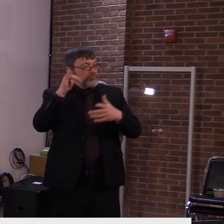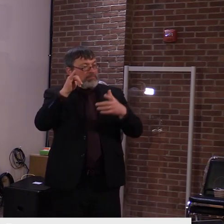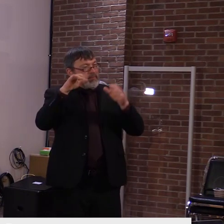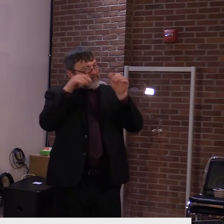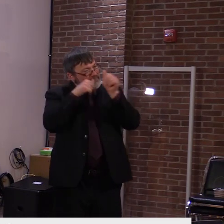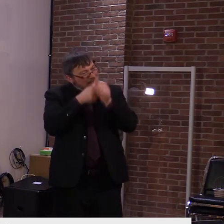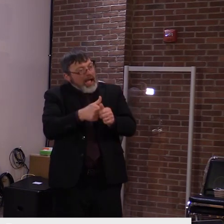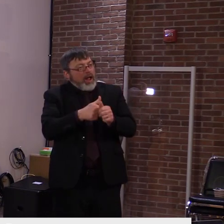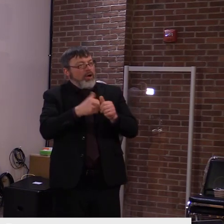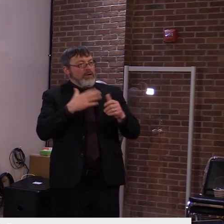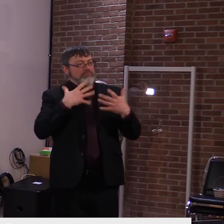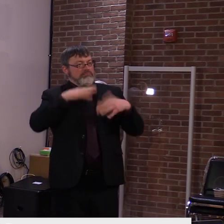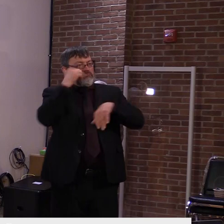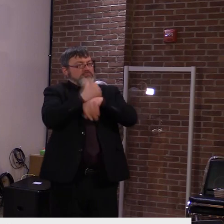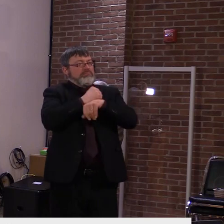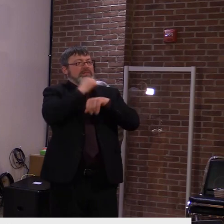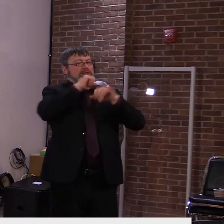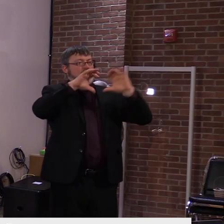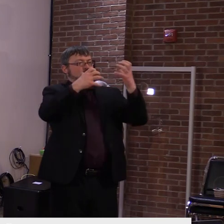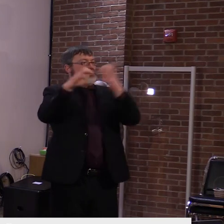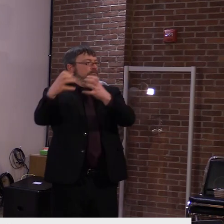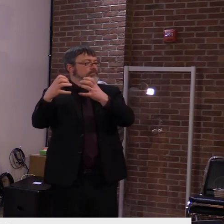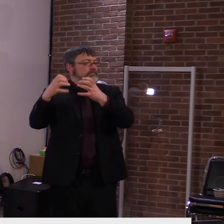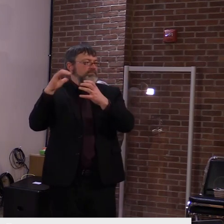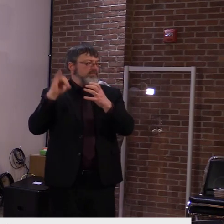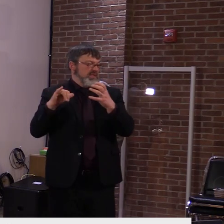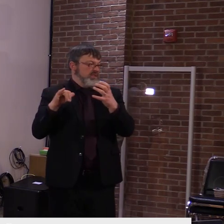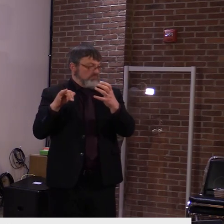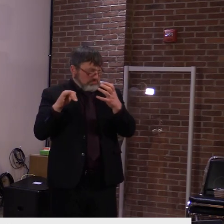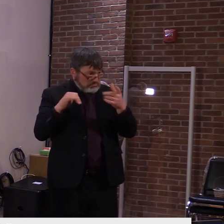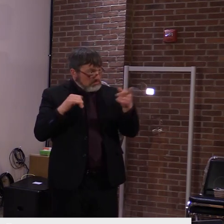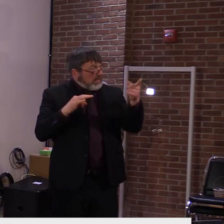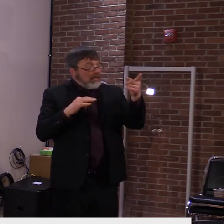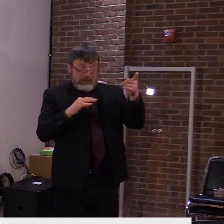already has had the opportunity to receive vaccine as well.